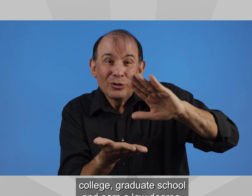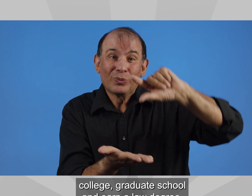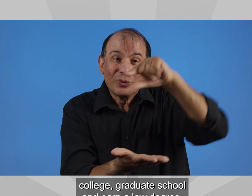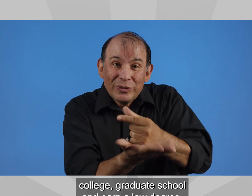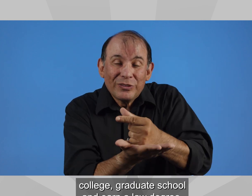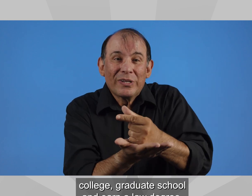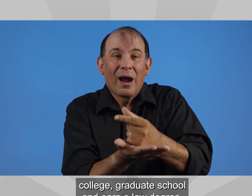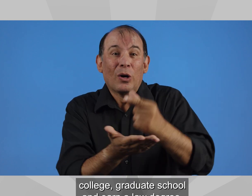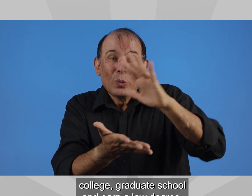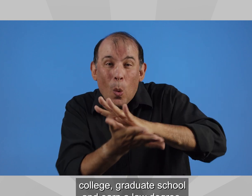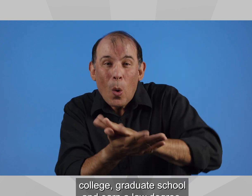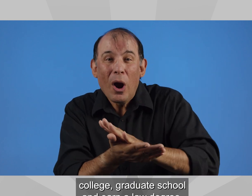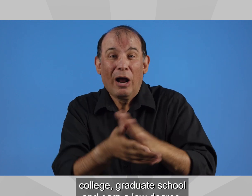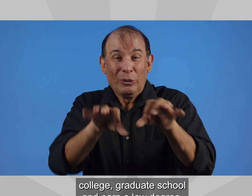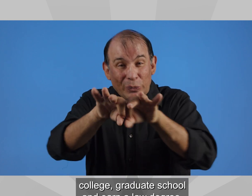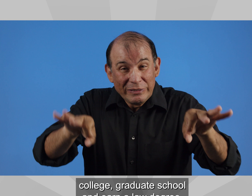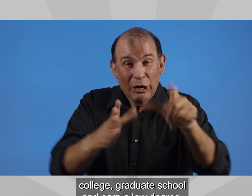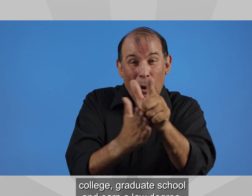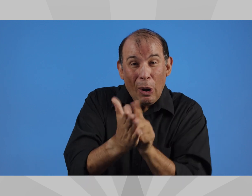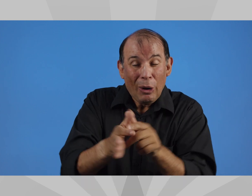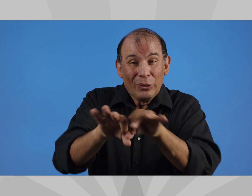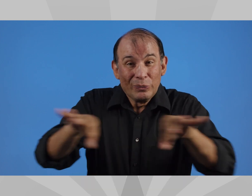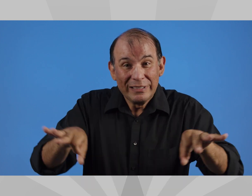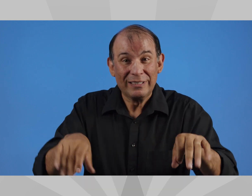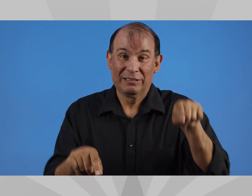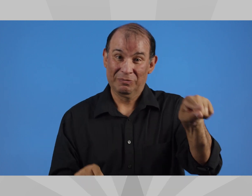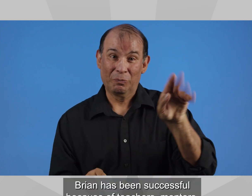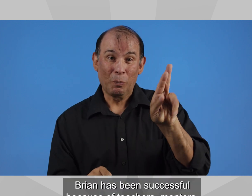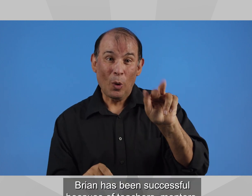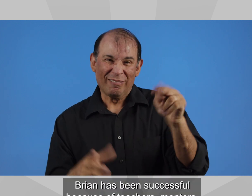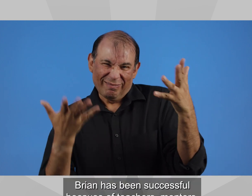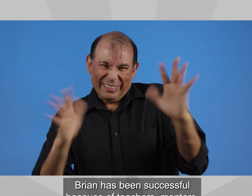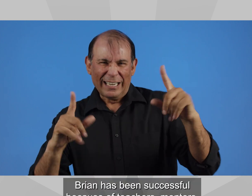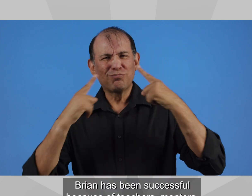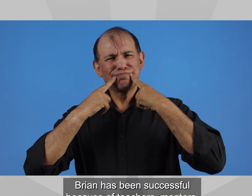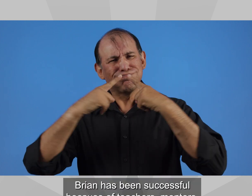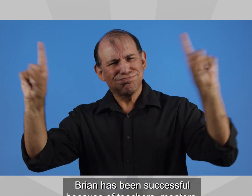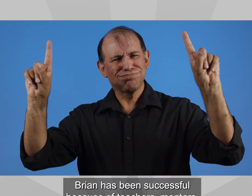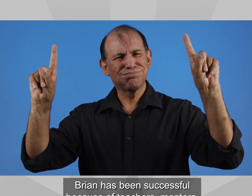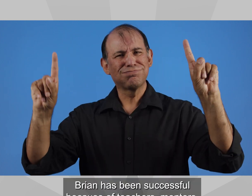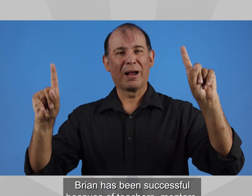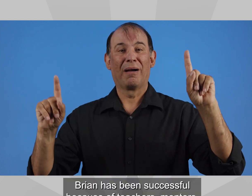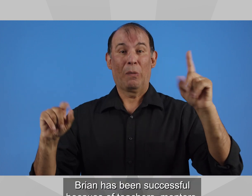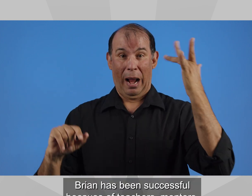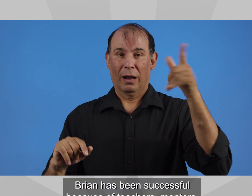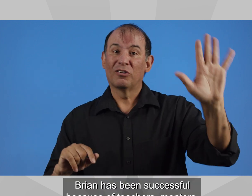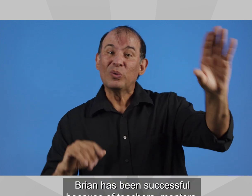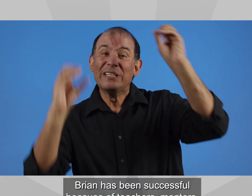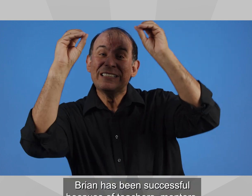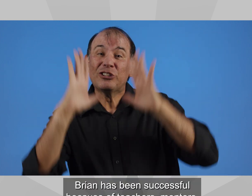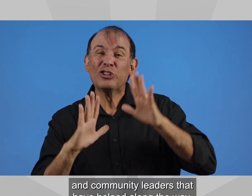college, graduate school, and earn a law degree. Brian has been successful because of